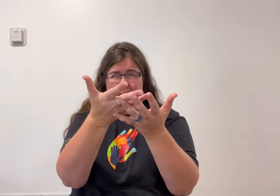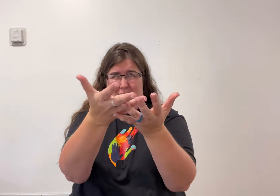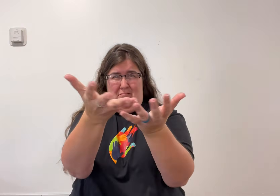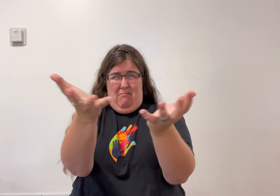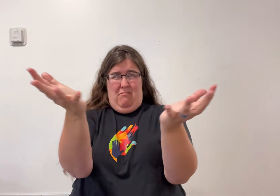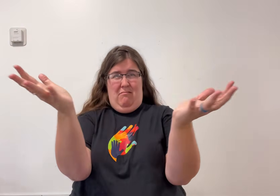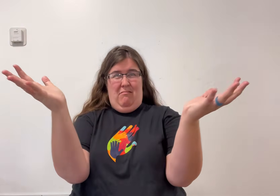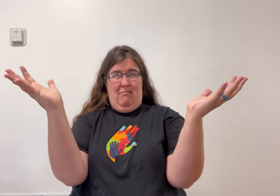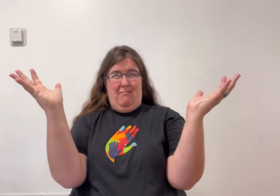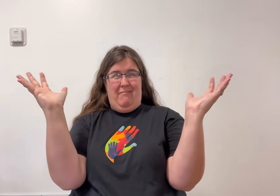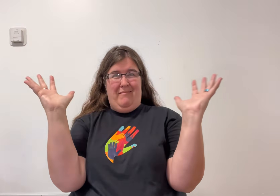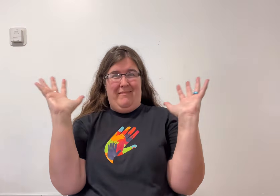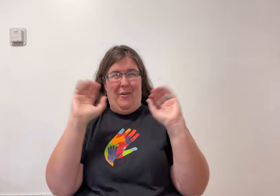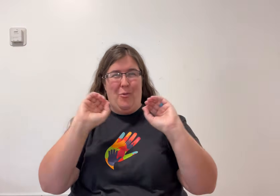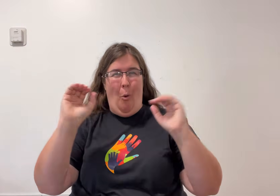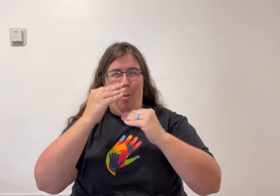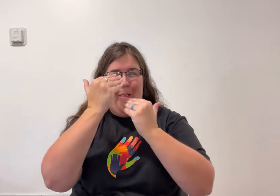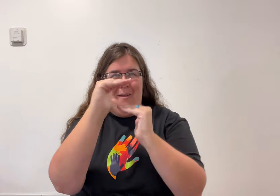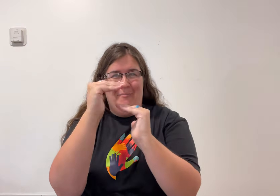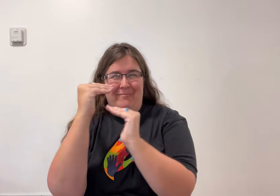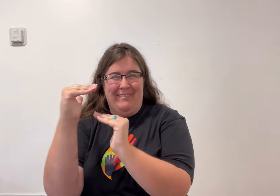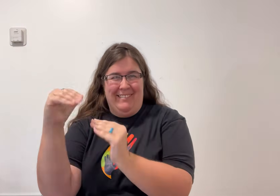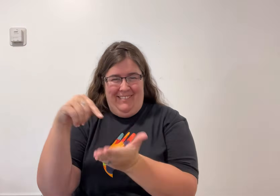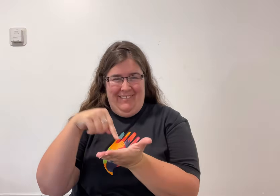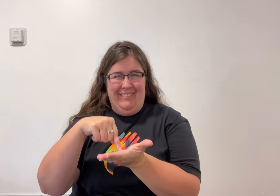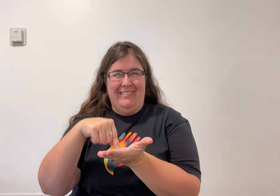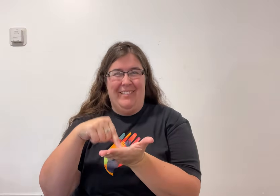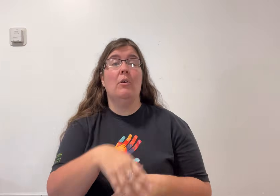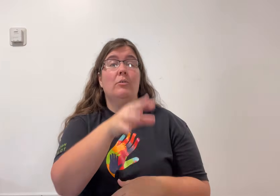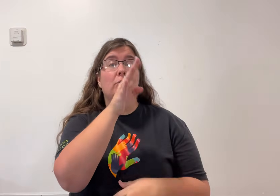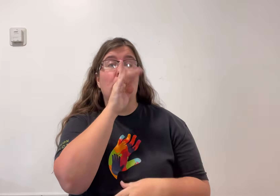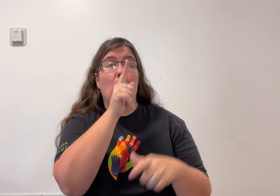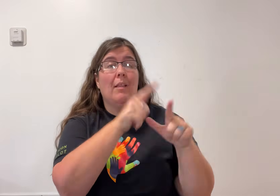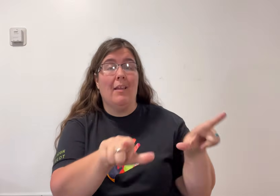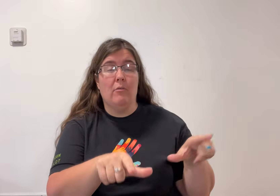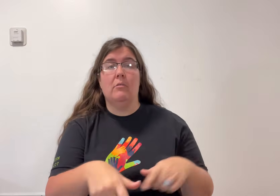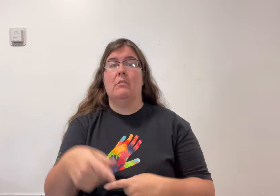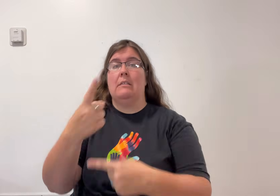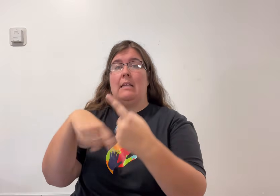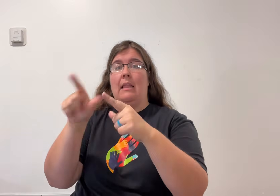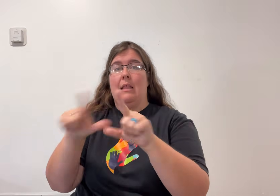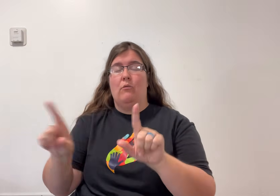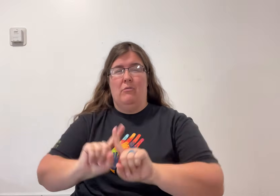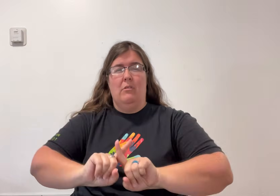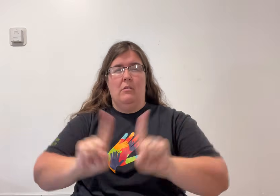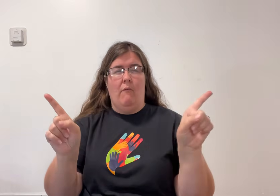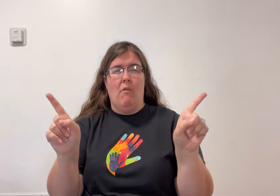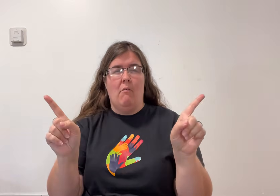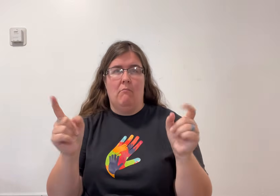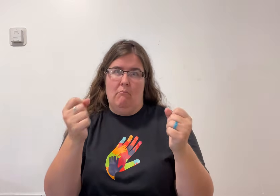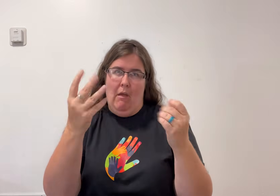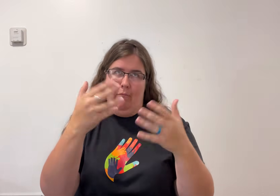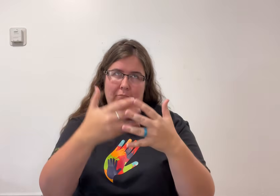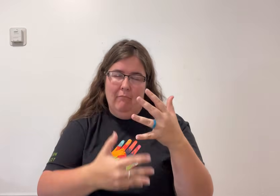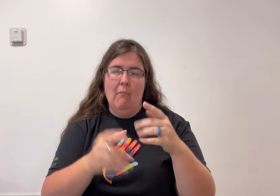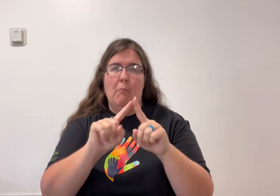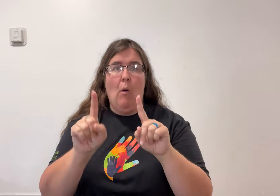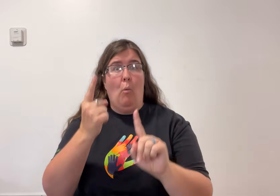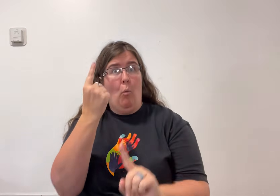of a completely visual language with very few limits onto how that language is expressed. Spoken languages and sign languages are very different for